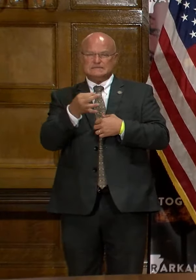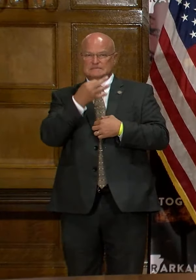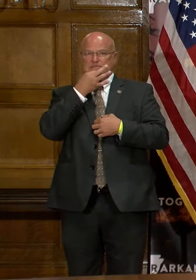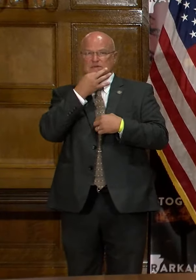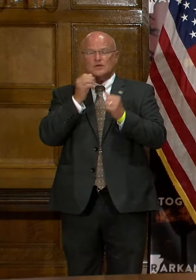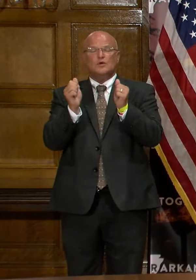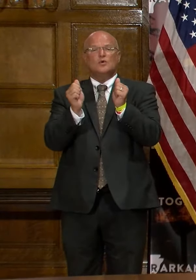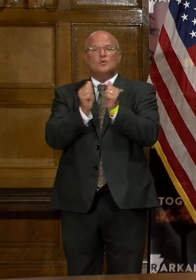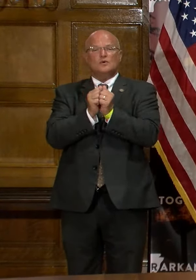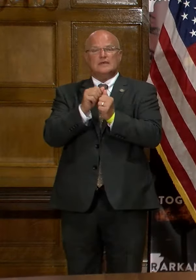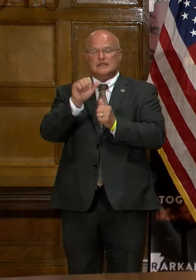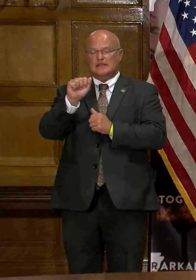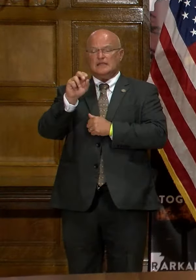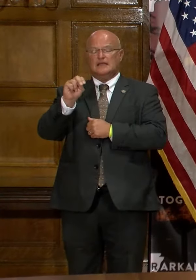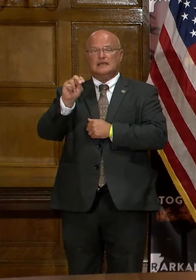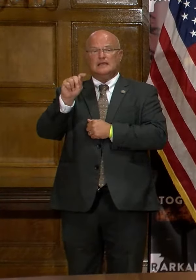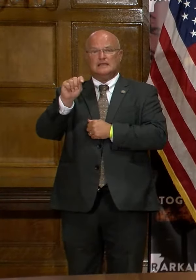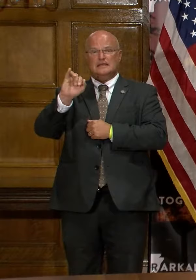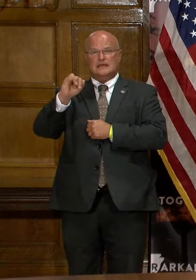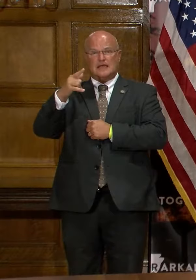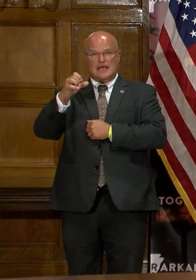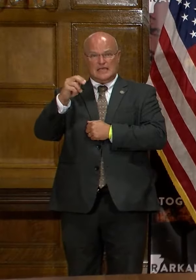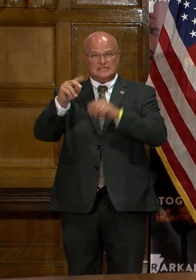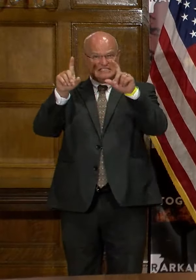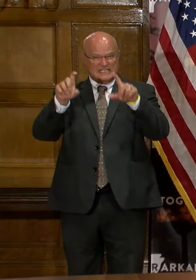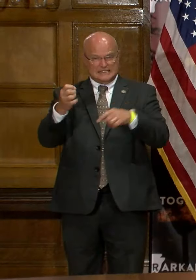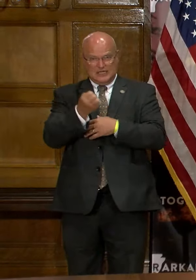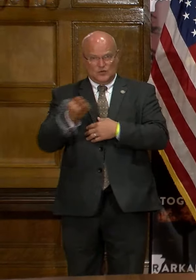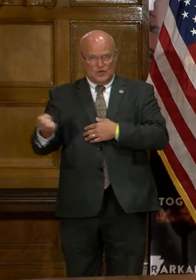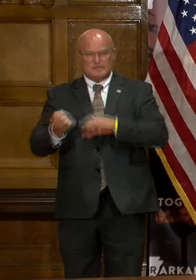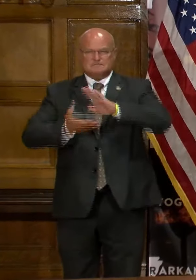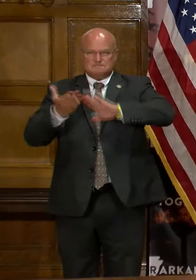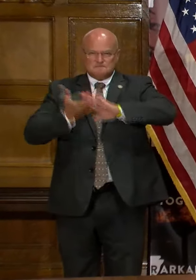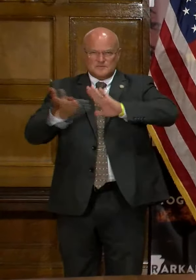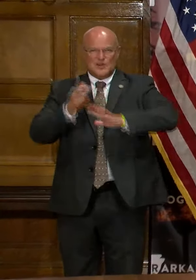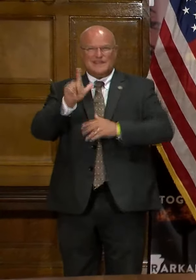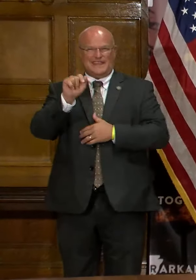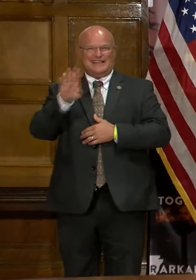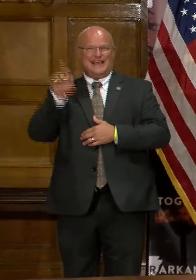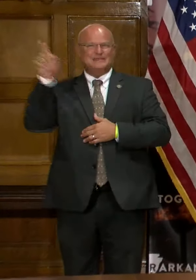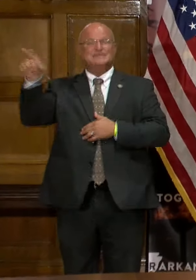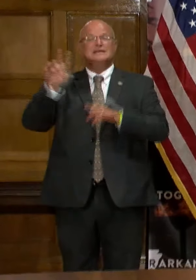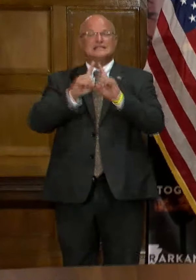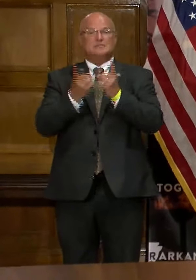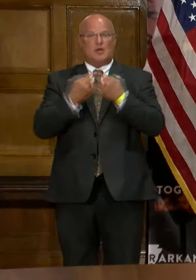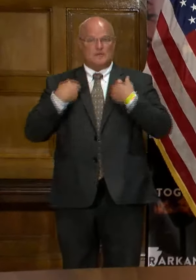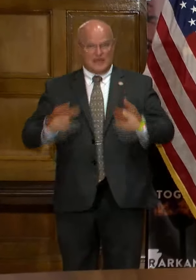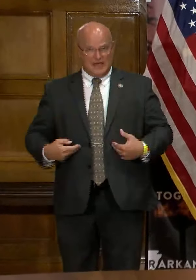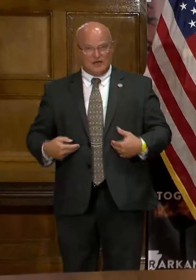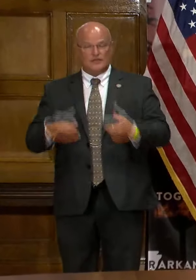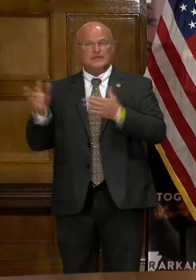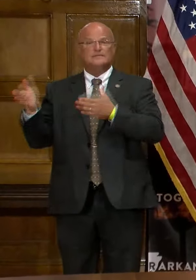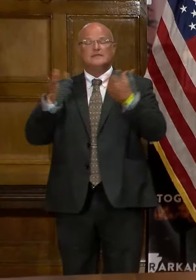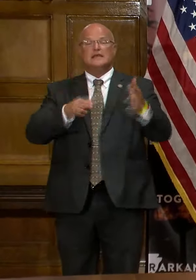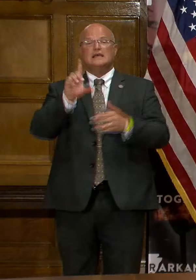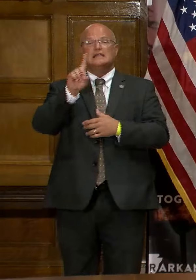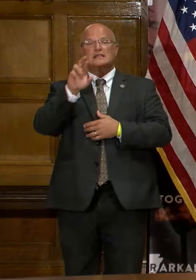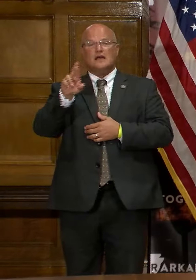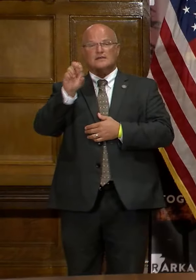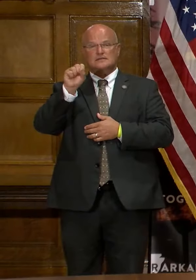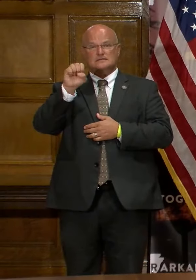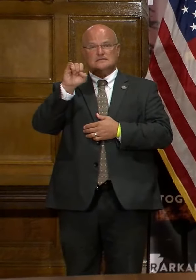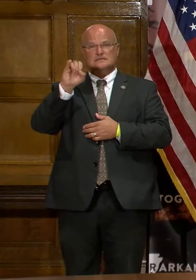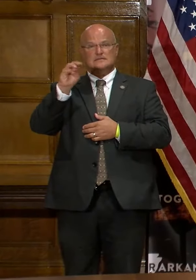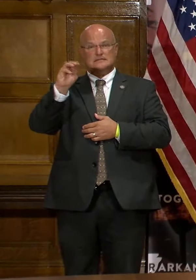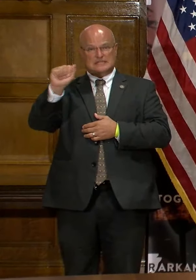expert on antigen testing equipment, and she runs the lab at the Department of Health, and Dr. Seema